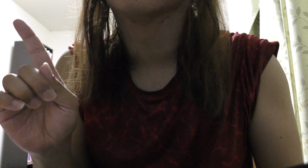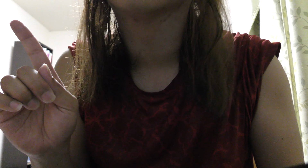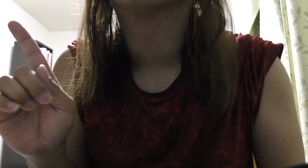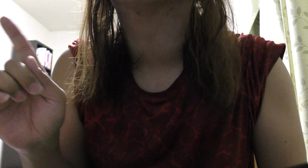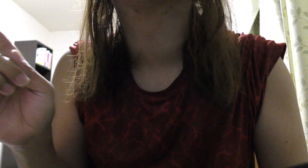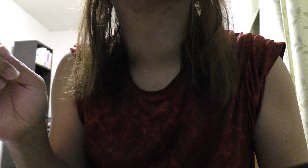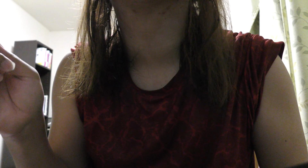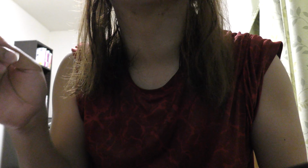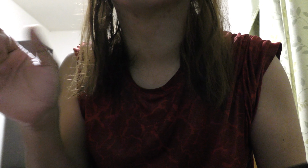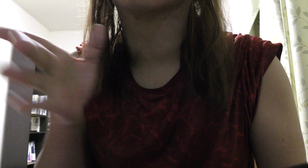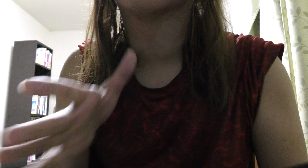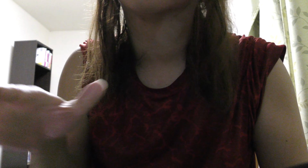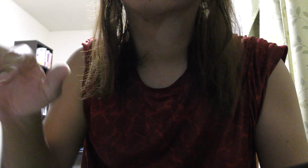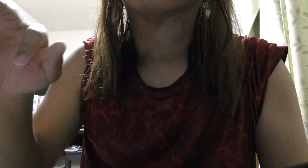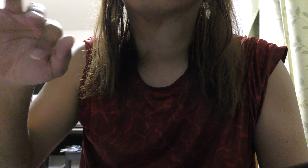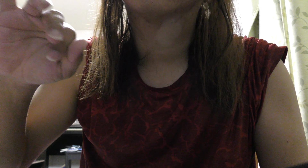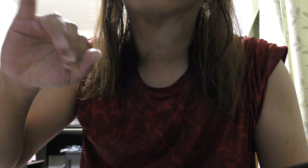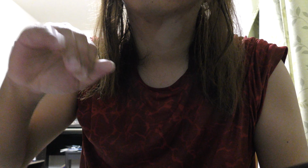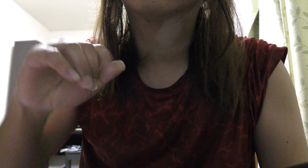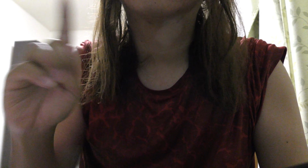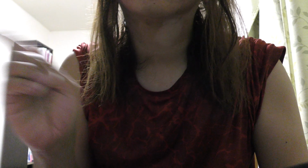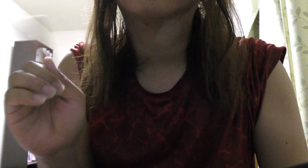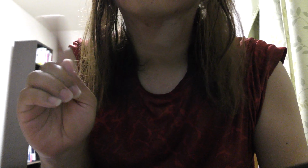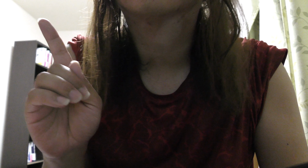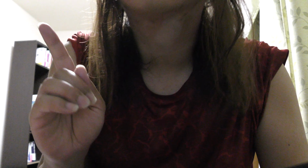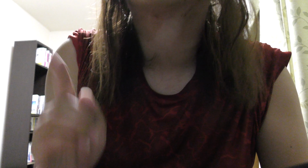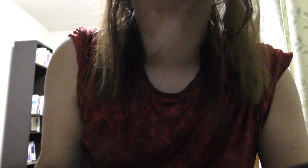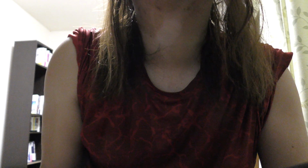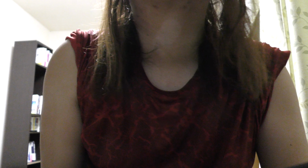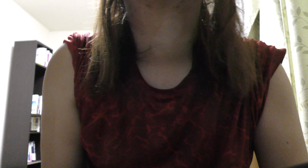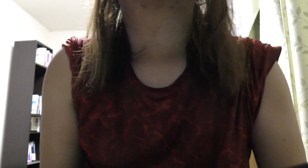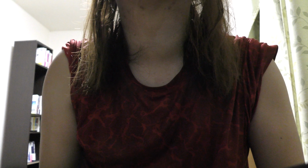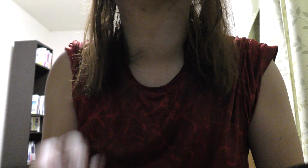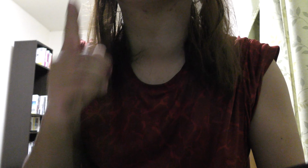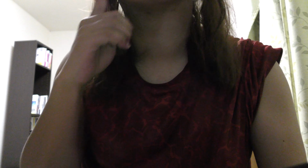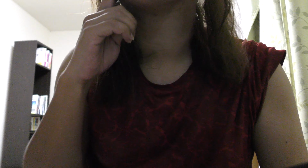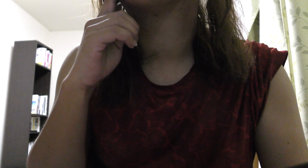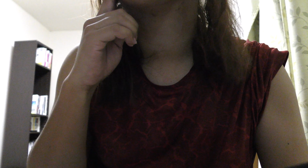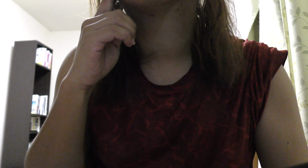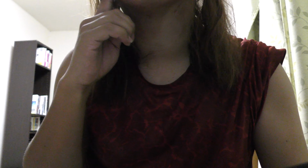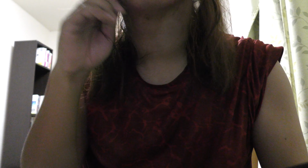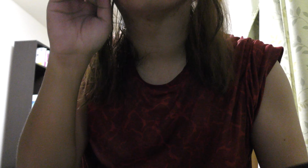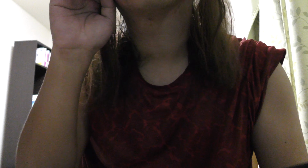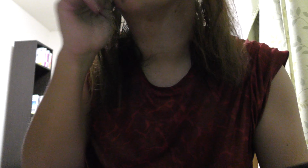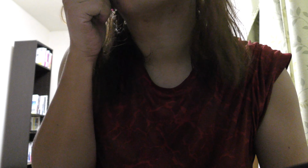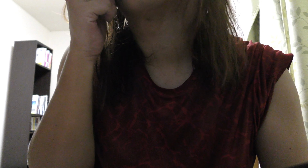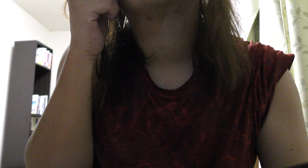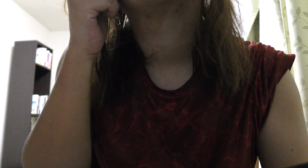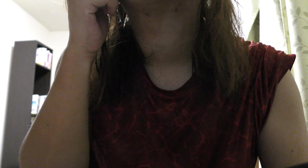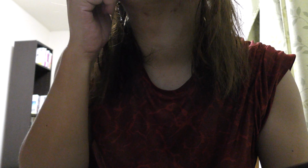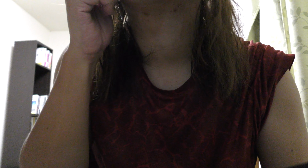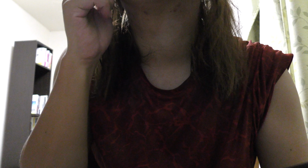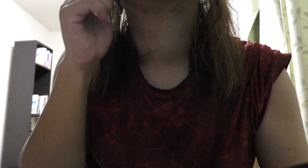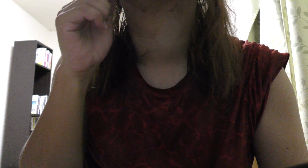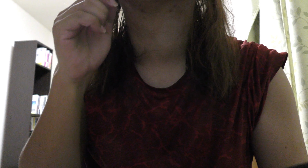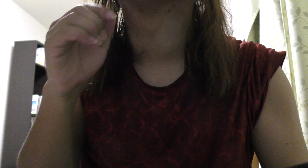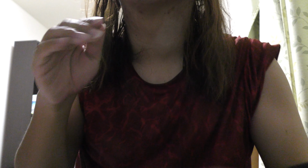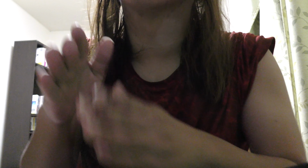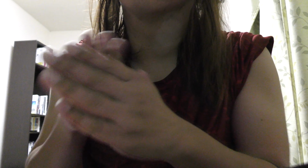If it's to let free Crucify